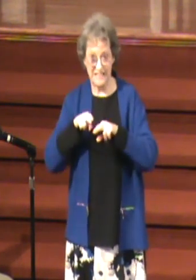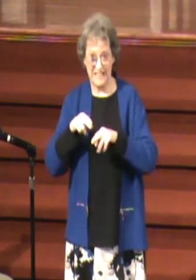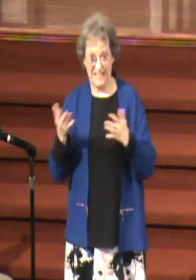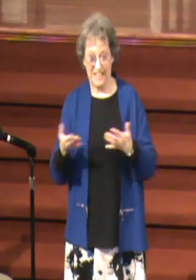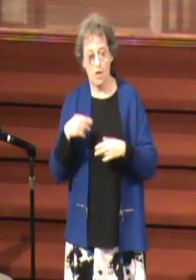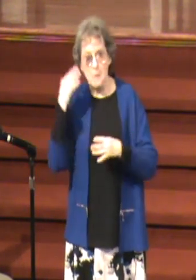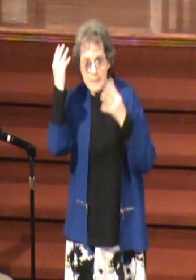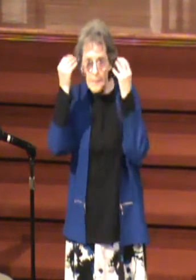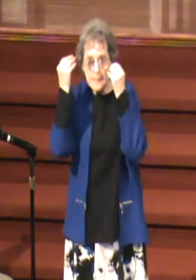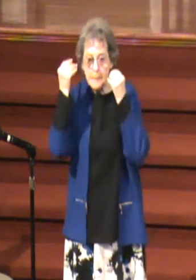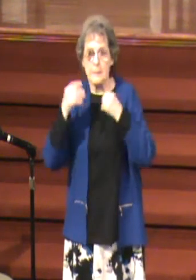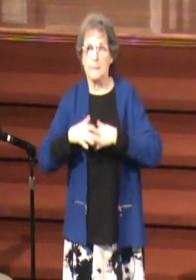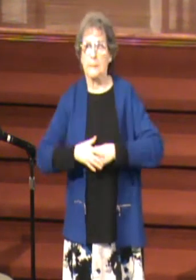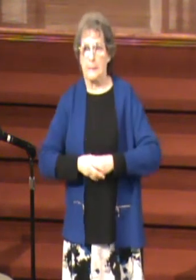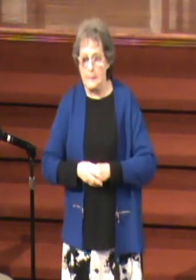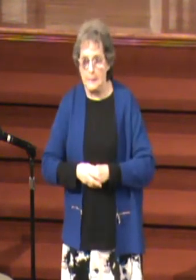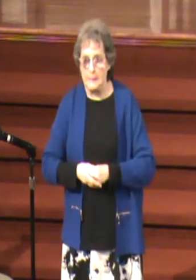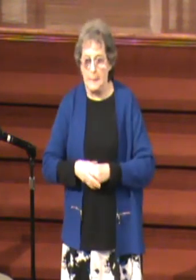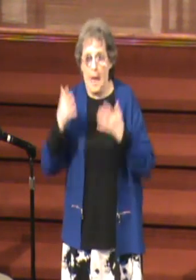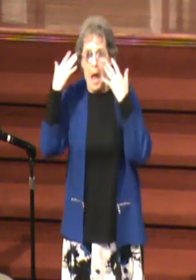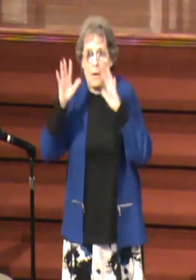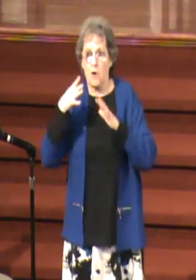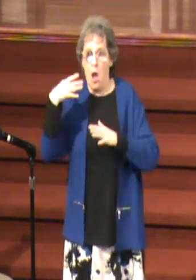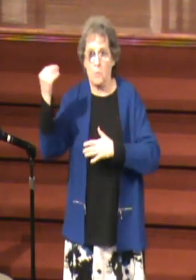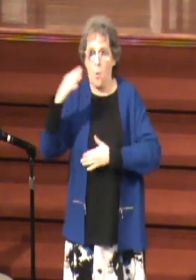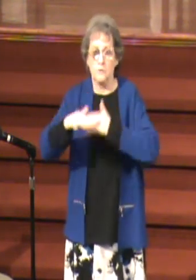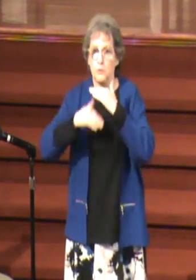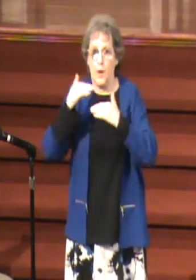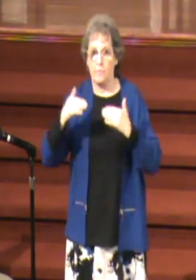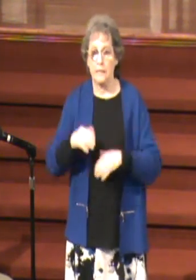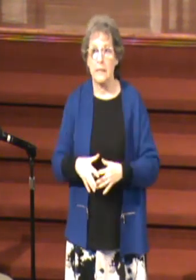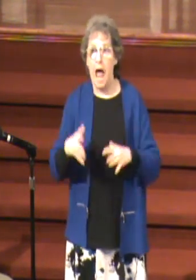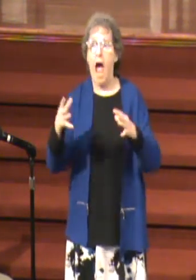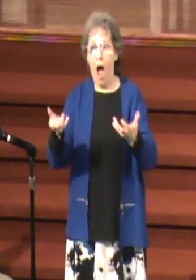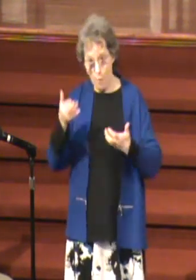yourself, I don't know that I'm going to heaven, but I sure want to know,